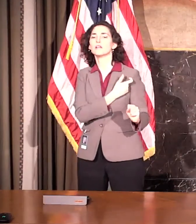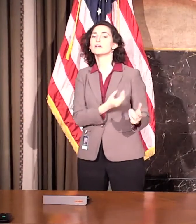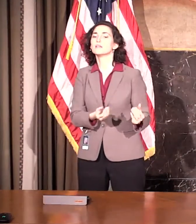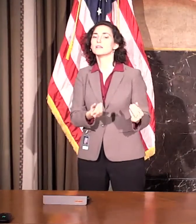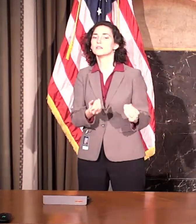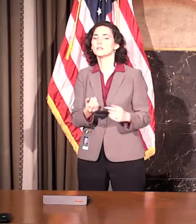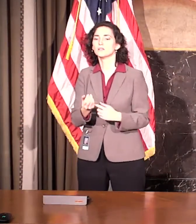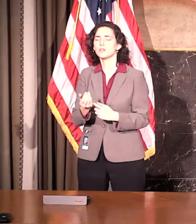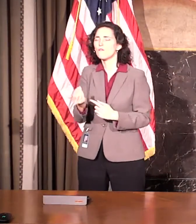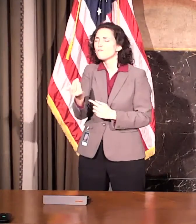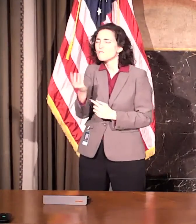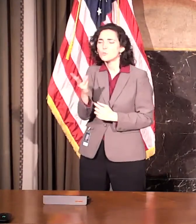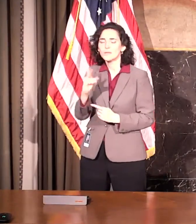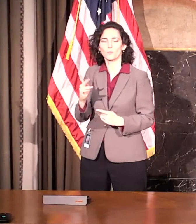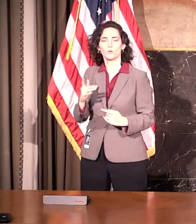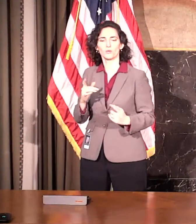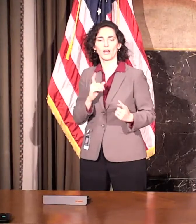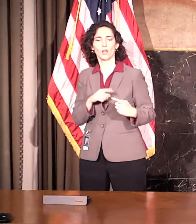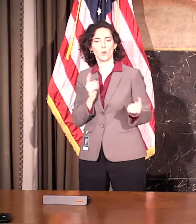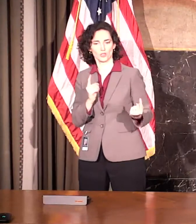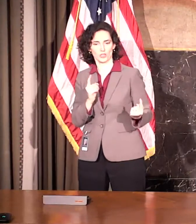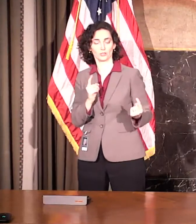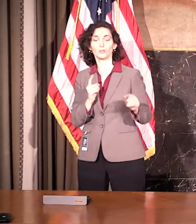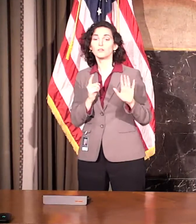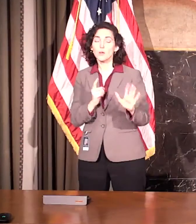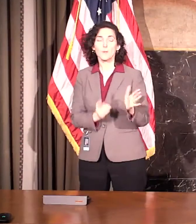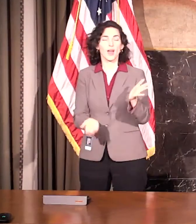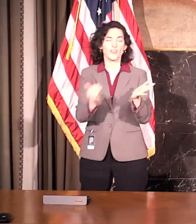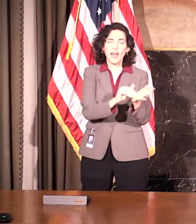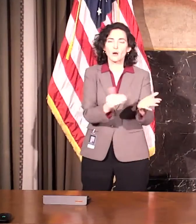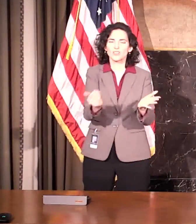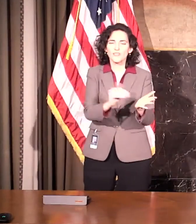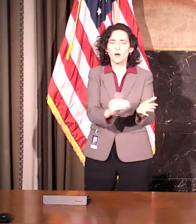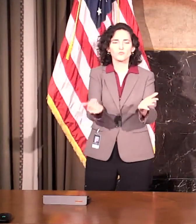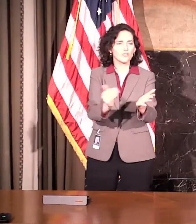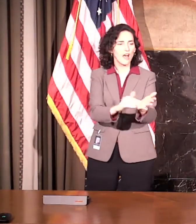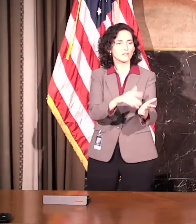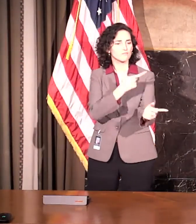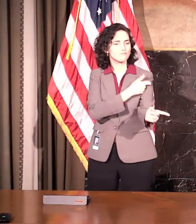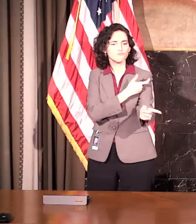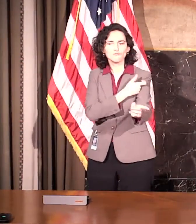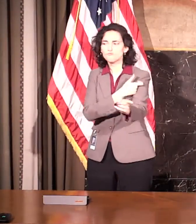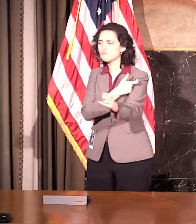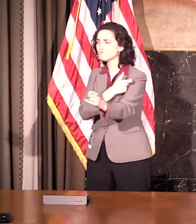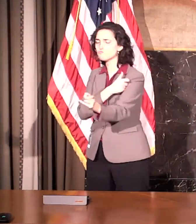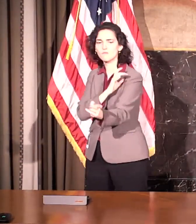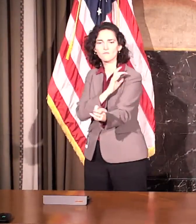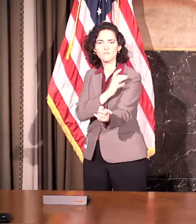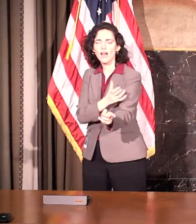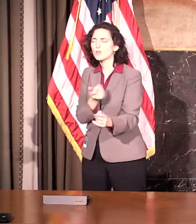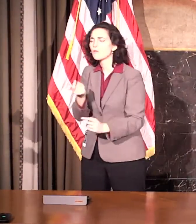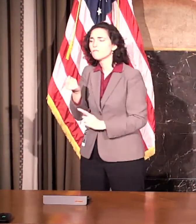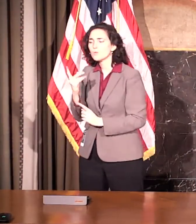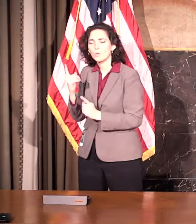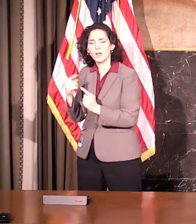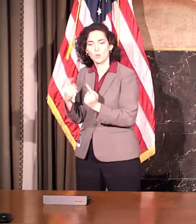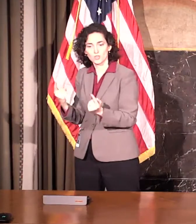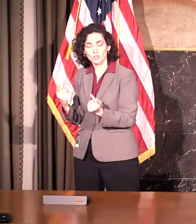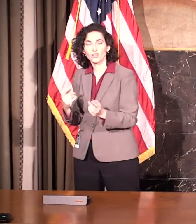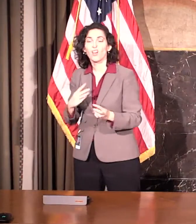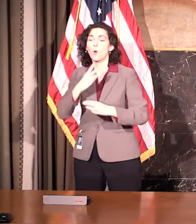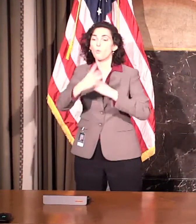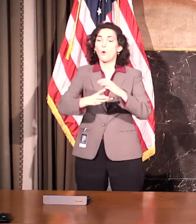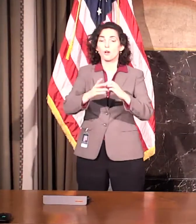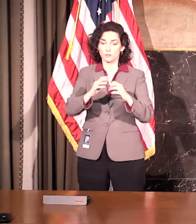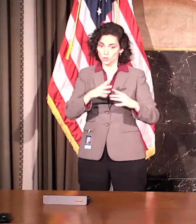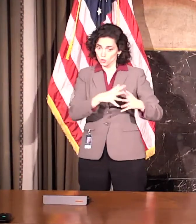in a handful of individuals when we've seen thousands of doses delivered across not just the U.S. but the world. And that